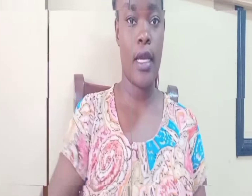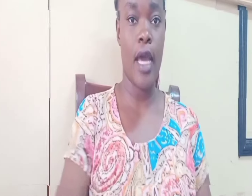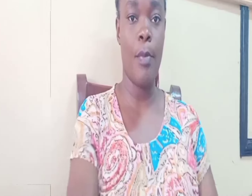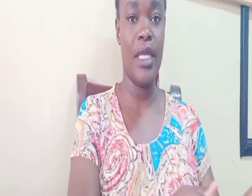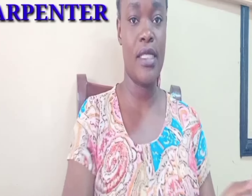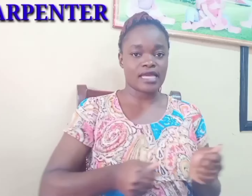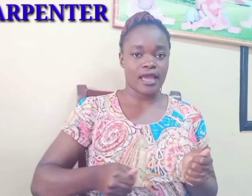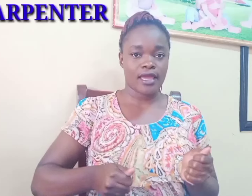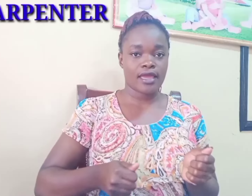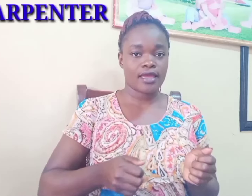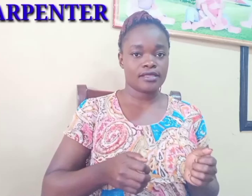Carpenter,